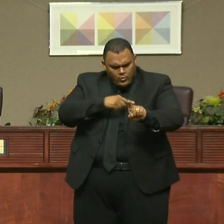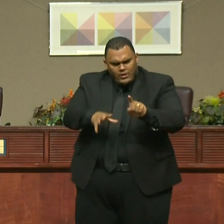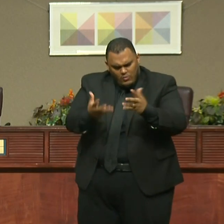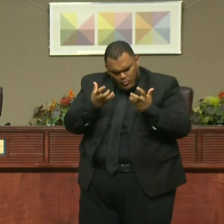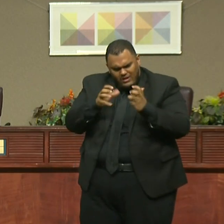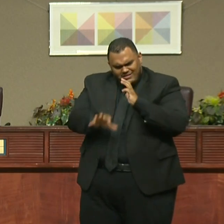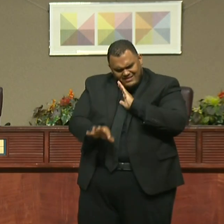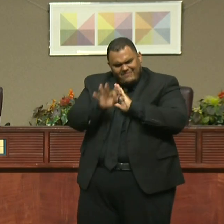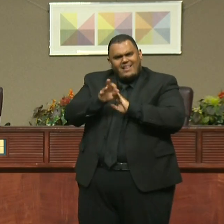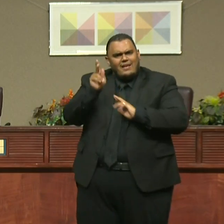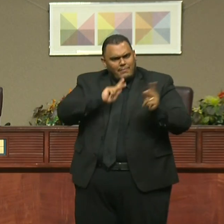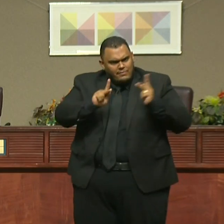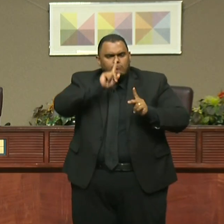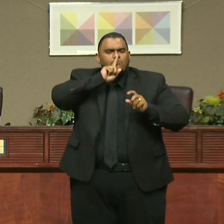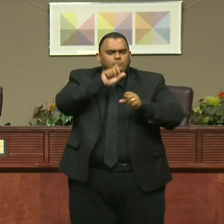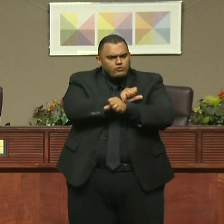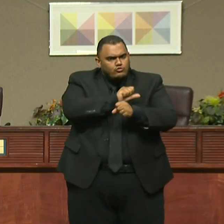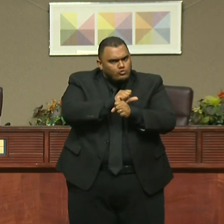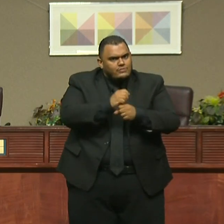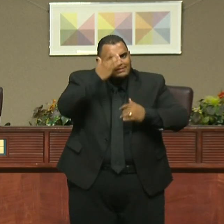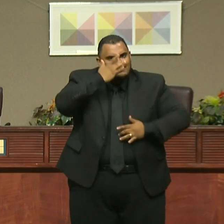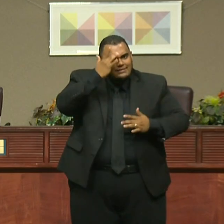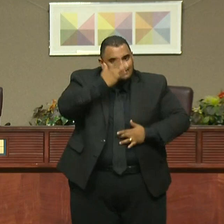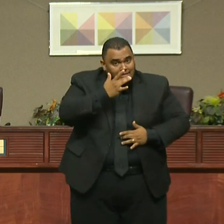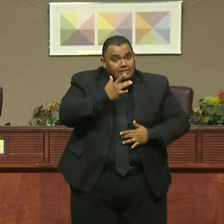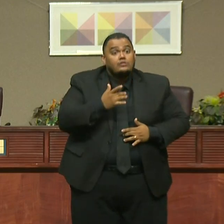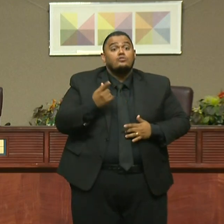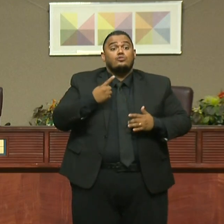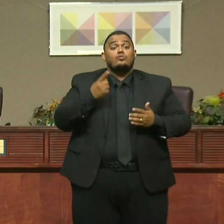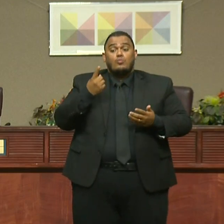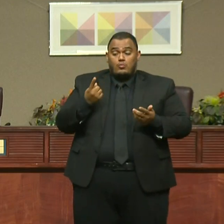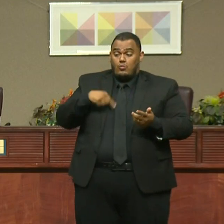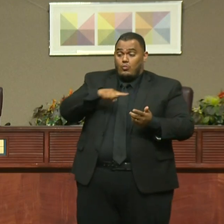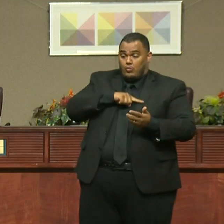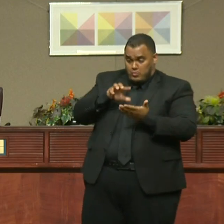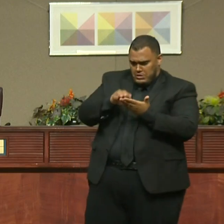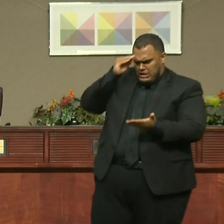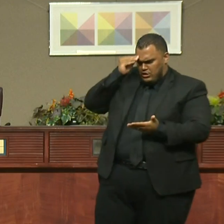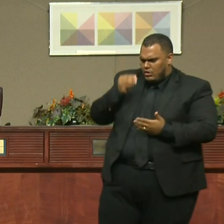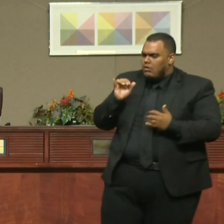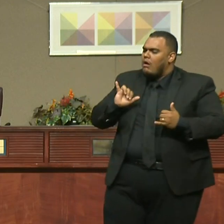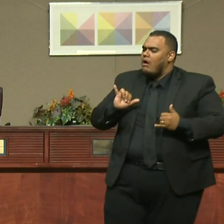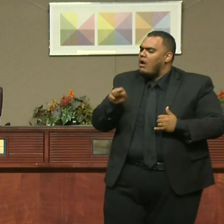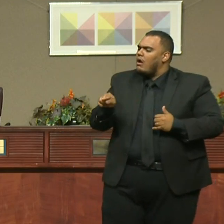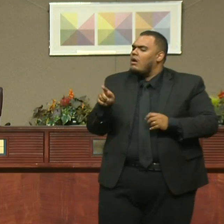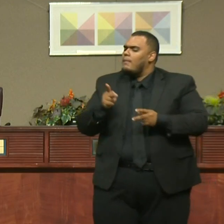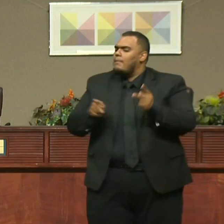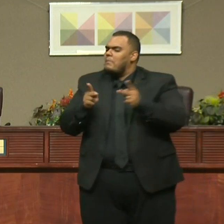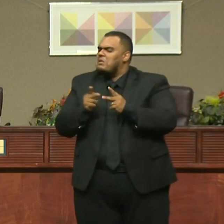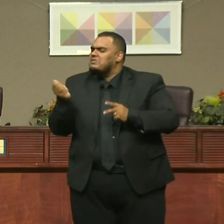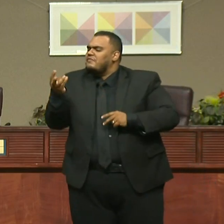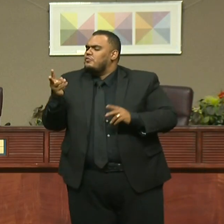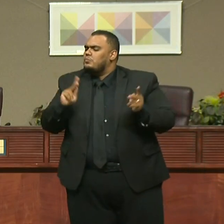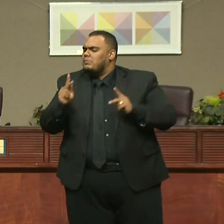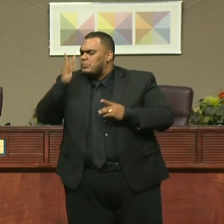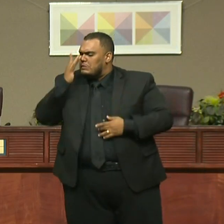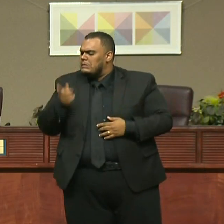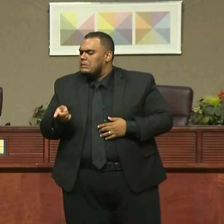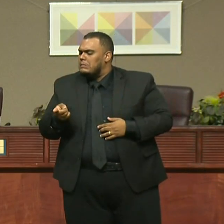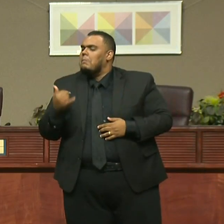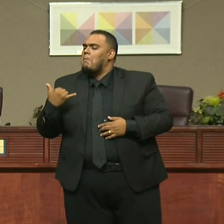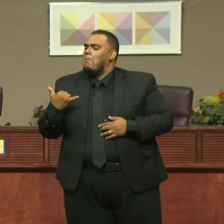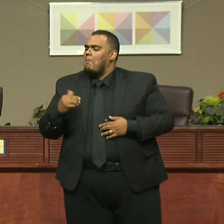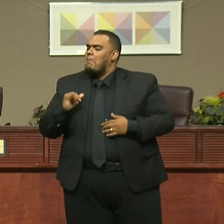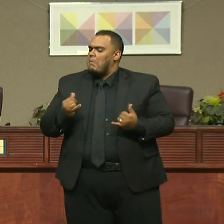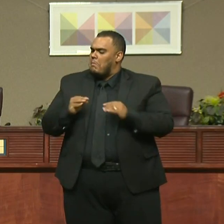in the sense that when we learn there are 2, we go and test there and find 5 more. And we learn that it's 4 in another place,